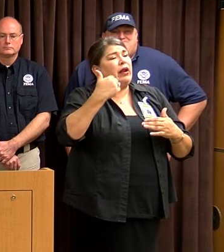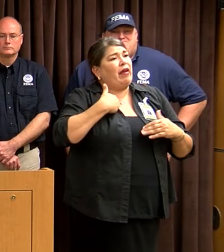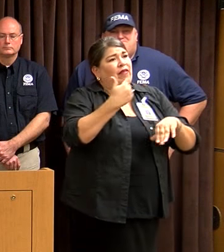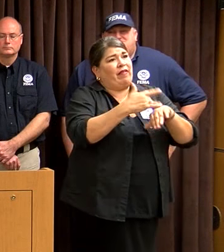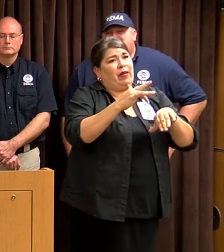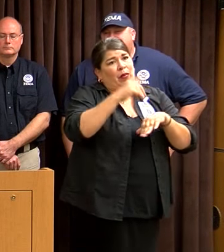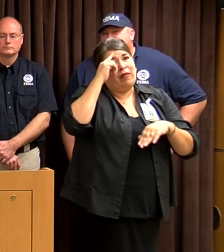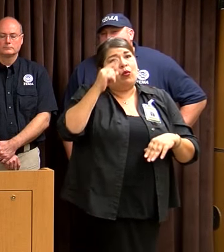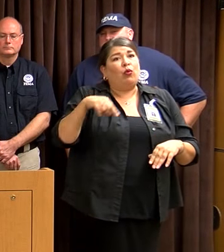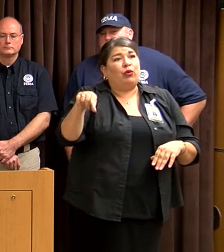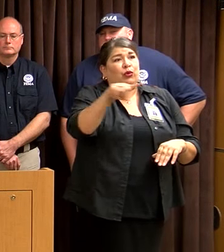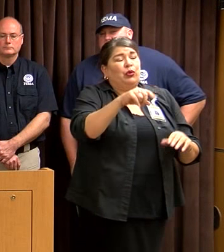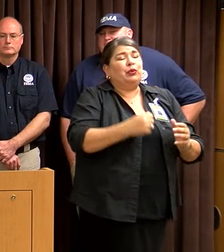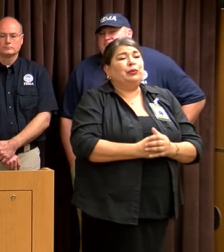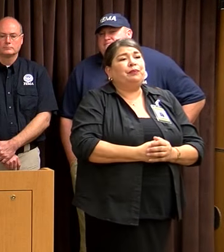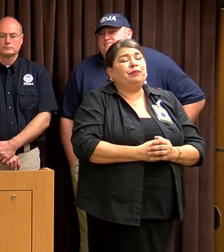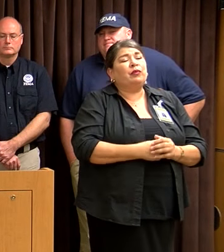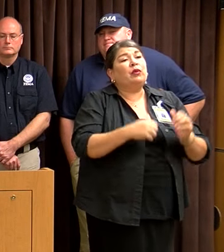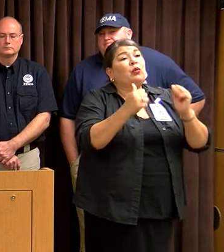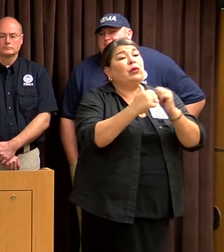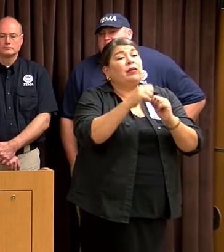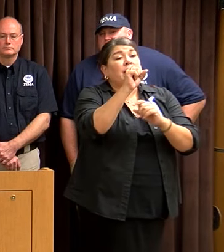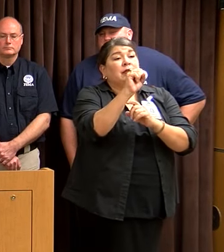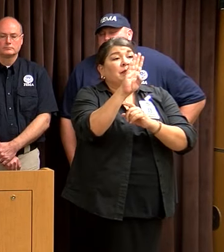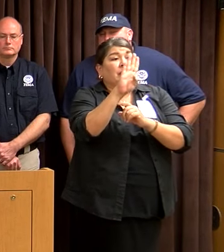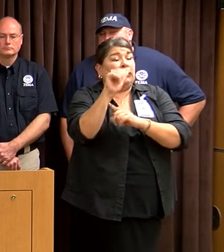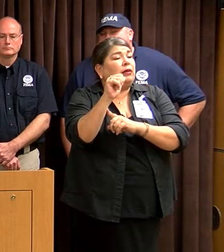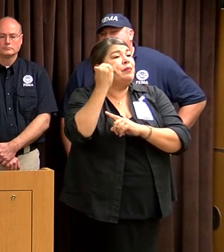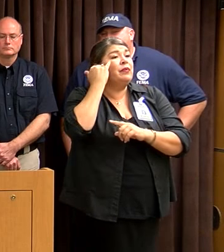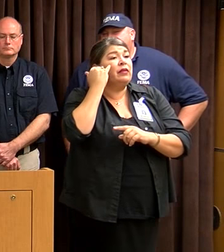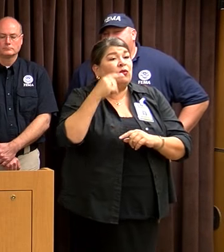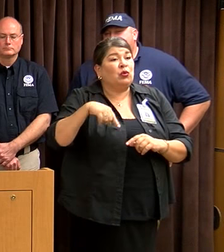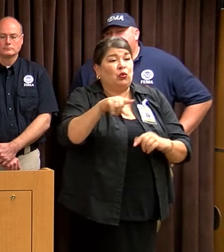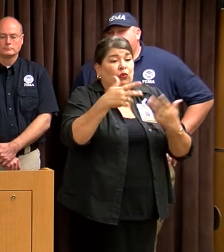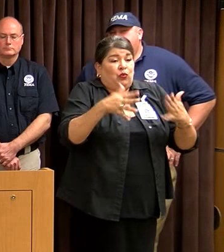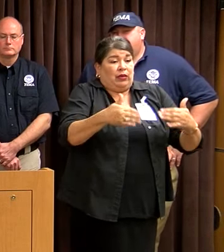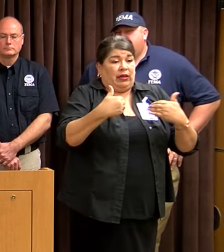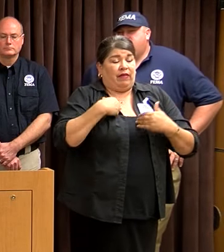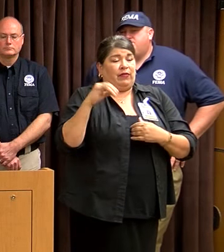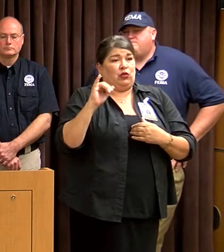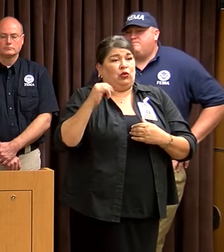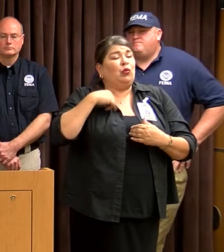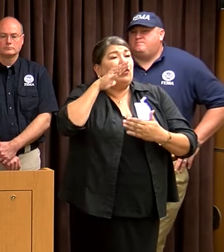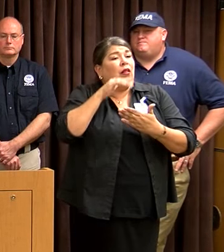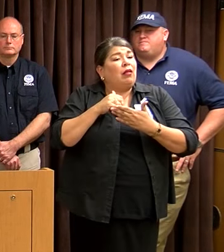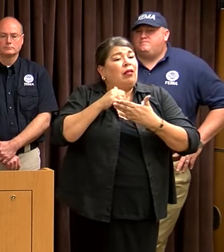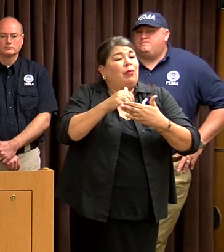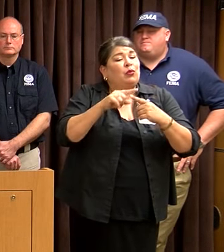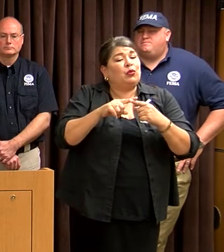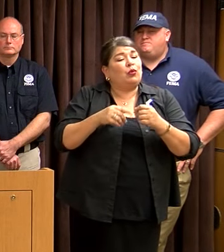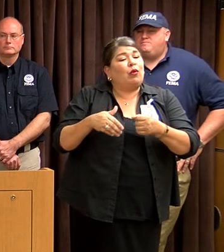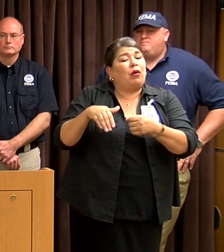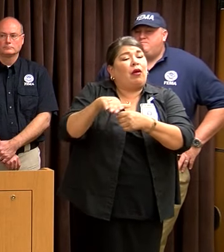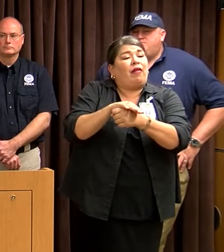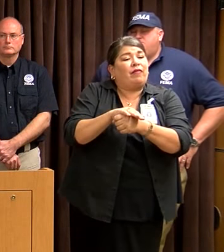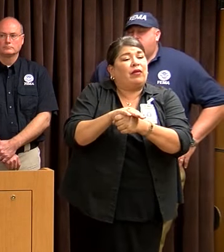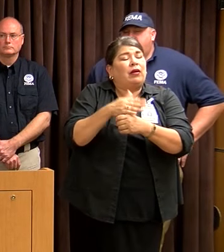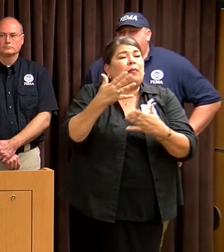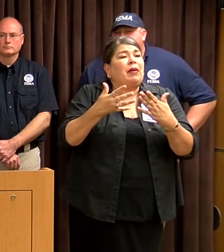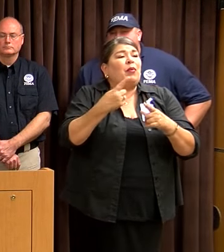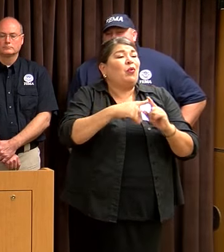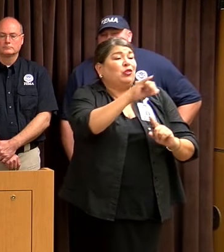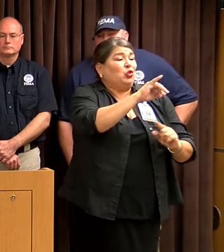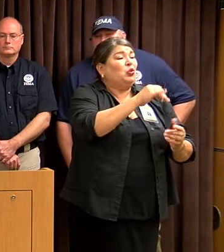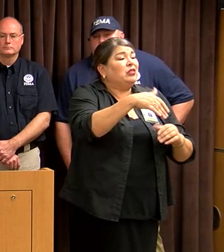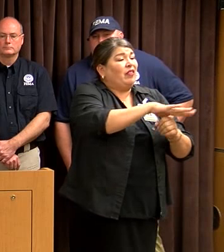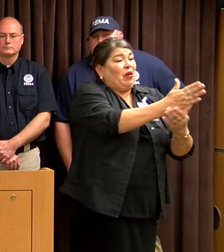available. Now, with the SBA, if you're insured, we will help you to cover what you may not be insured